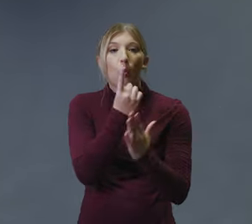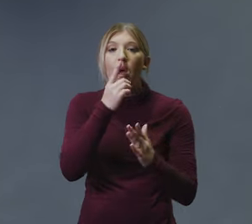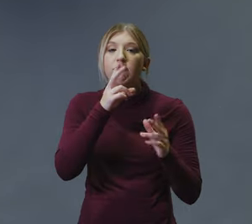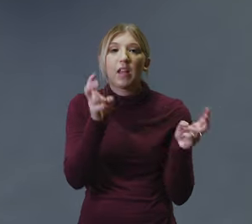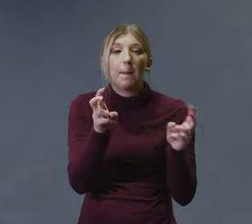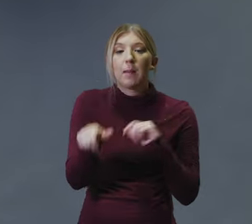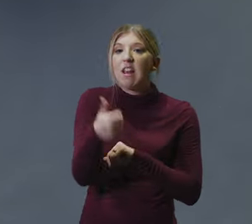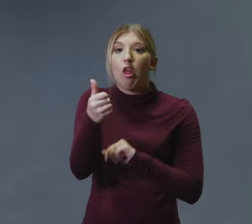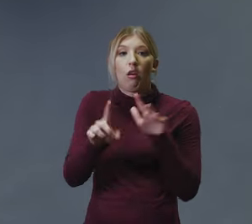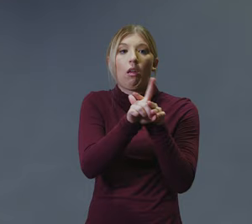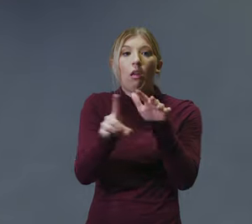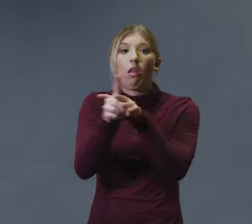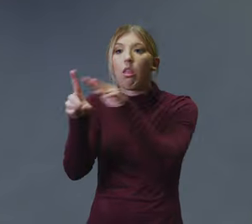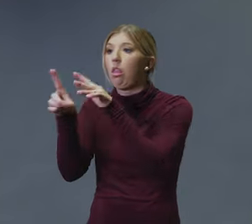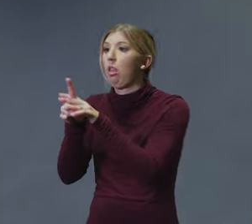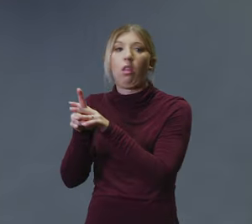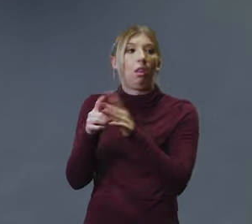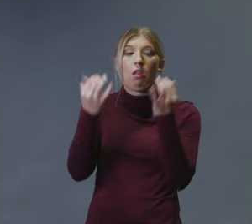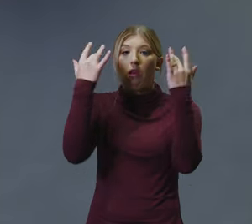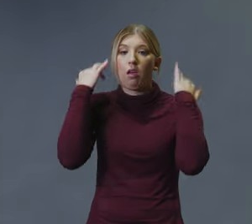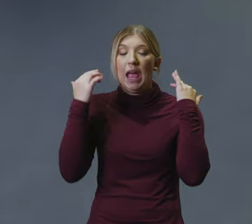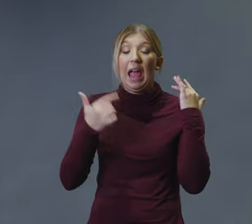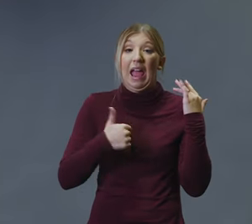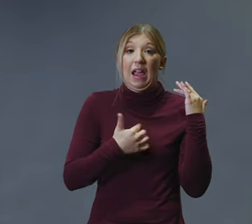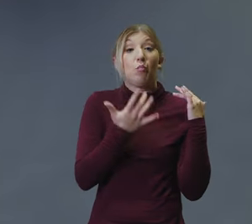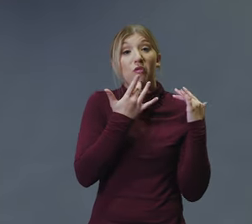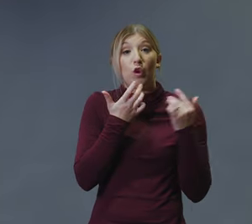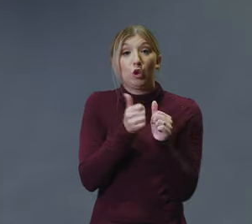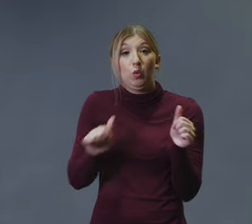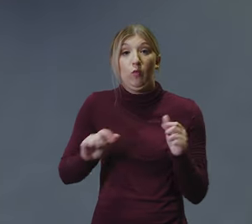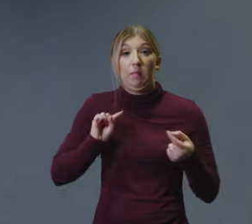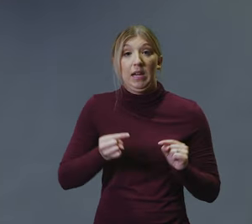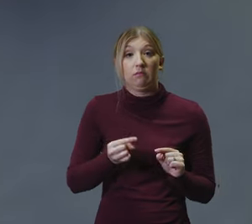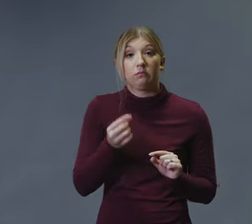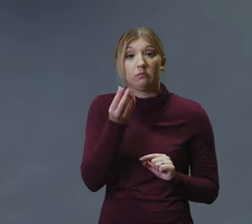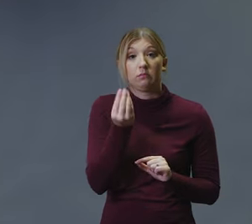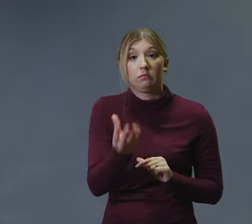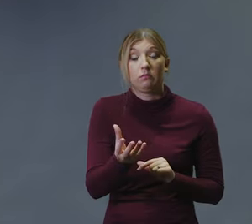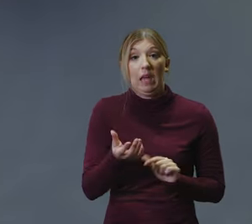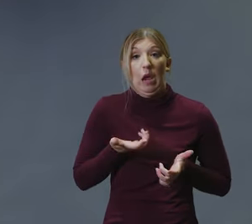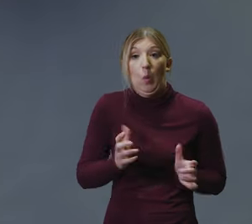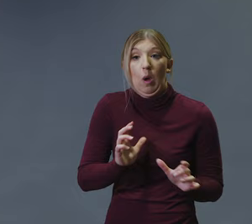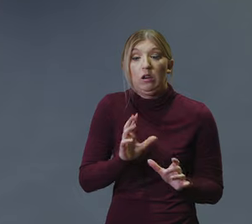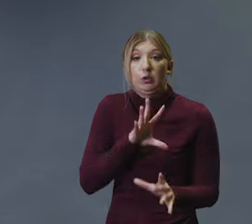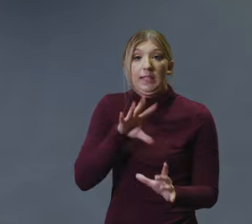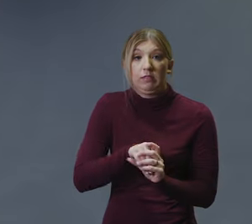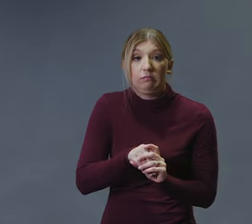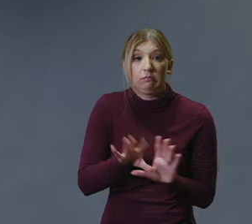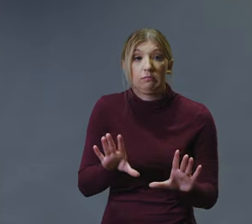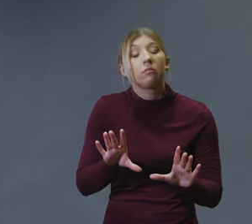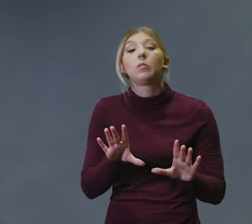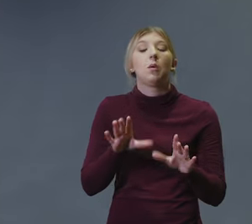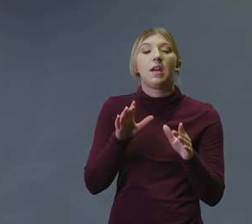And again, if I can be honest with you, I like to avoid pain. I don't want to step into it. And on top of that,